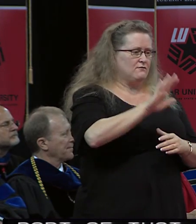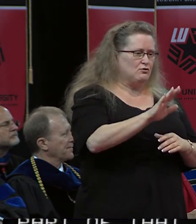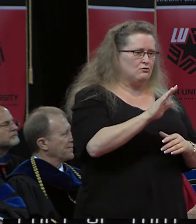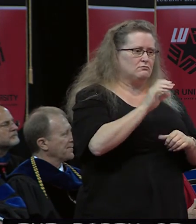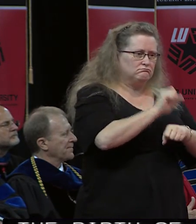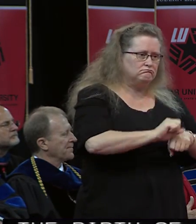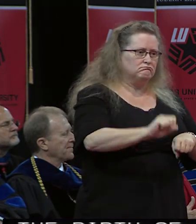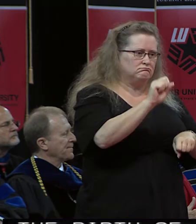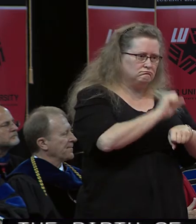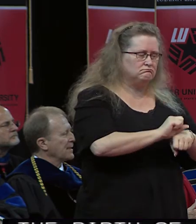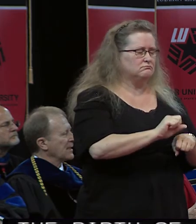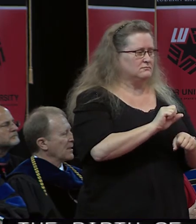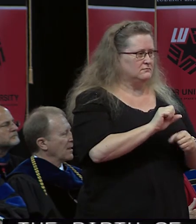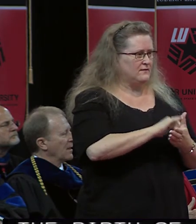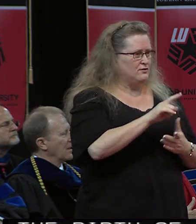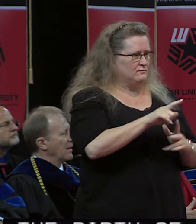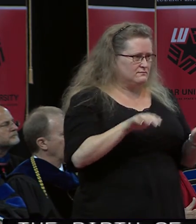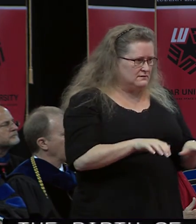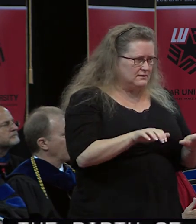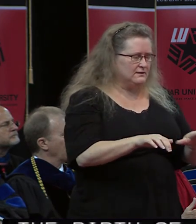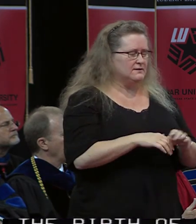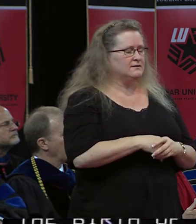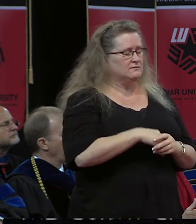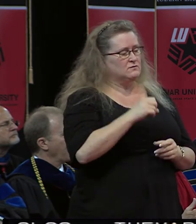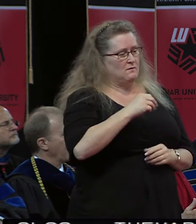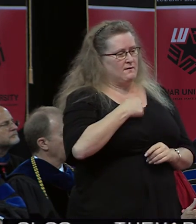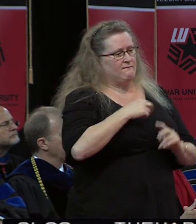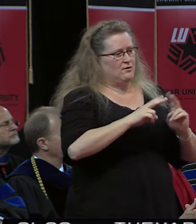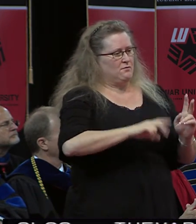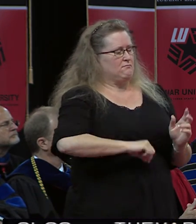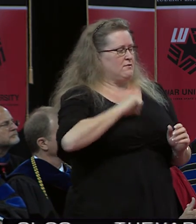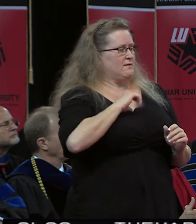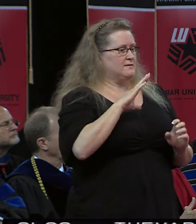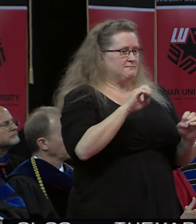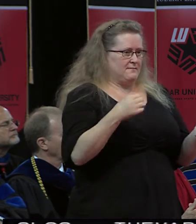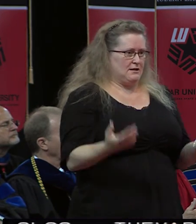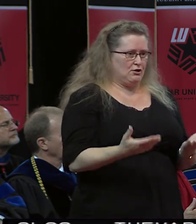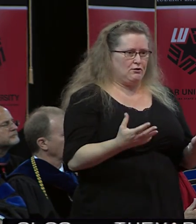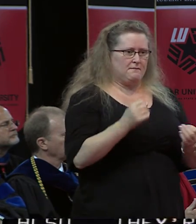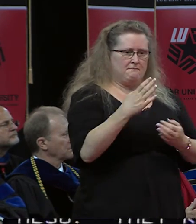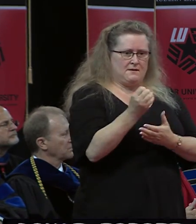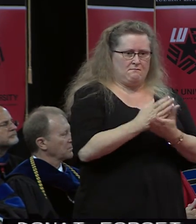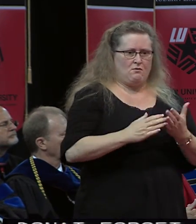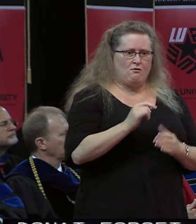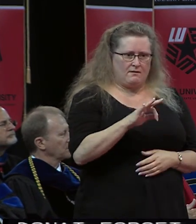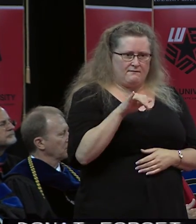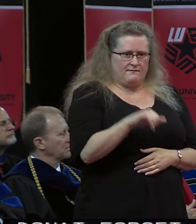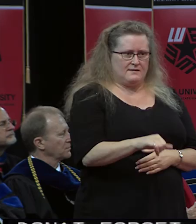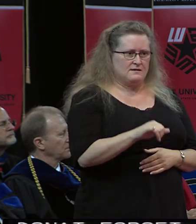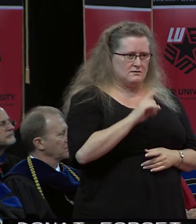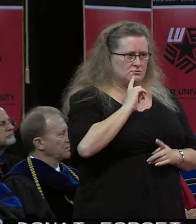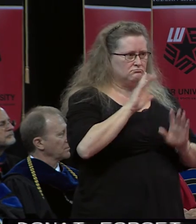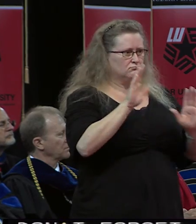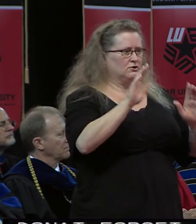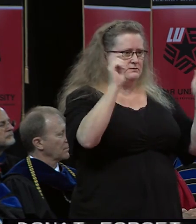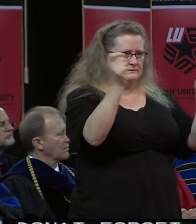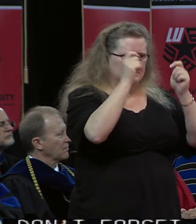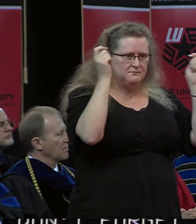you put in out here. And so I'm very, very proud to be here and be part of this this great